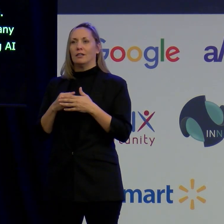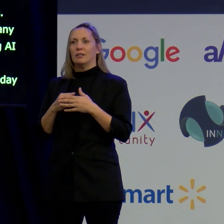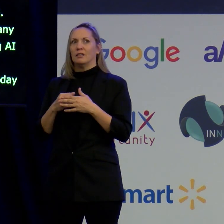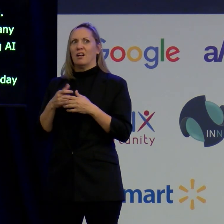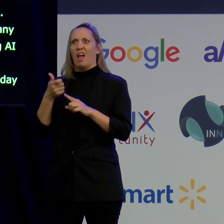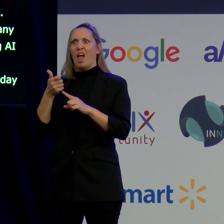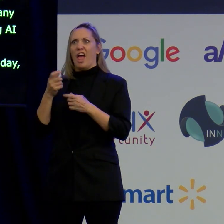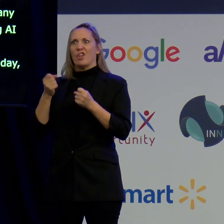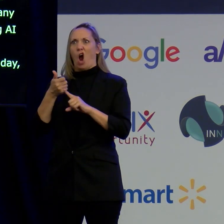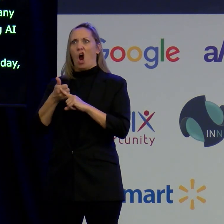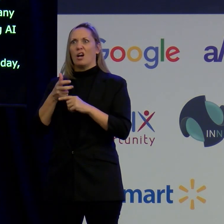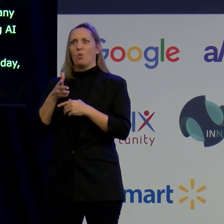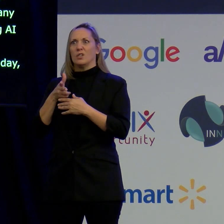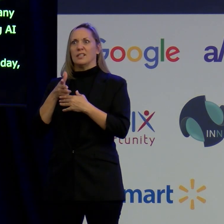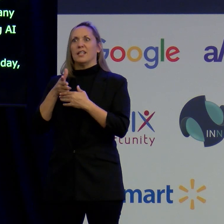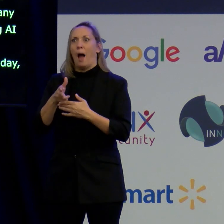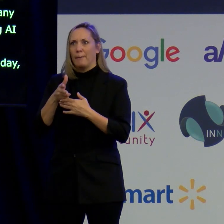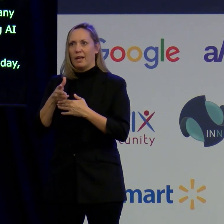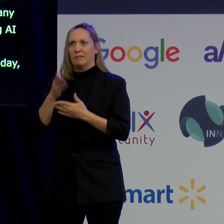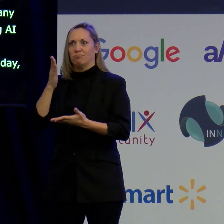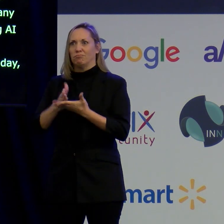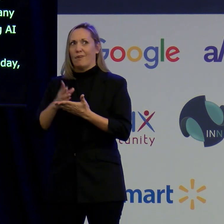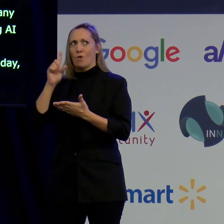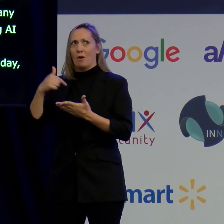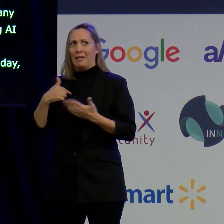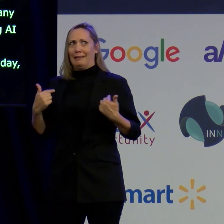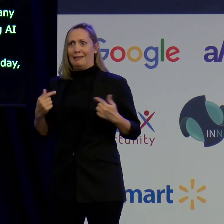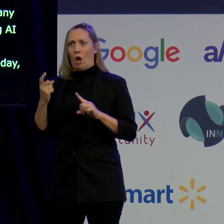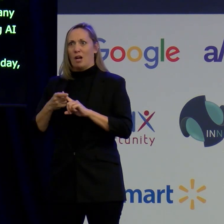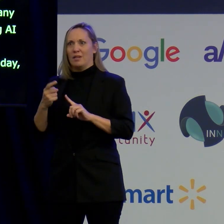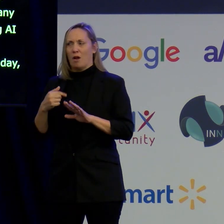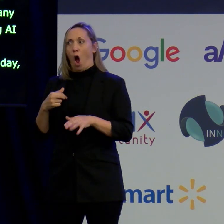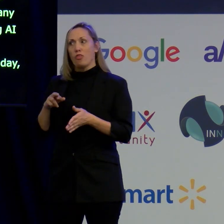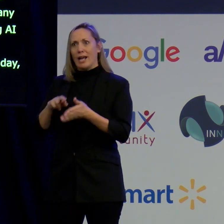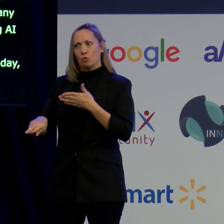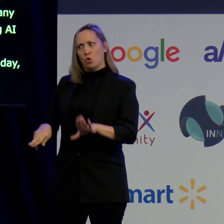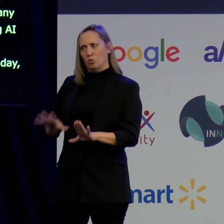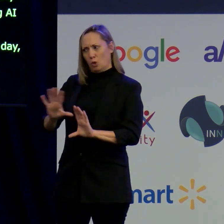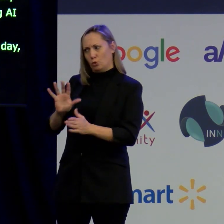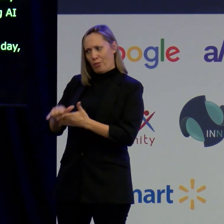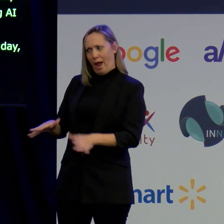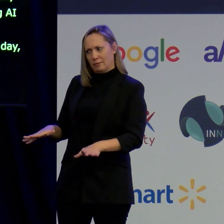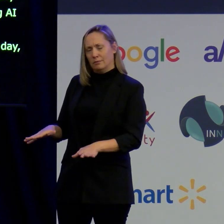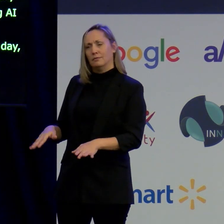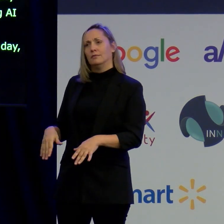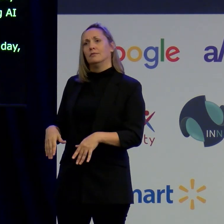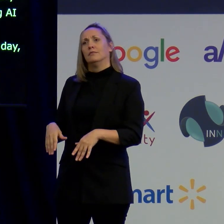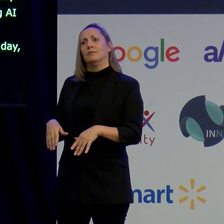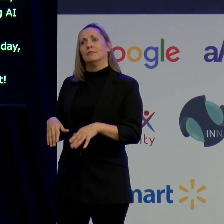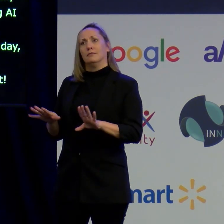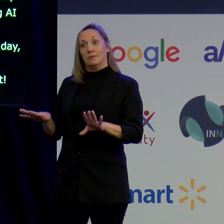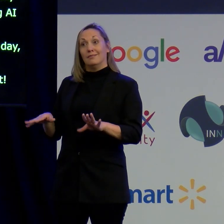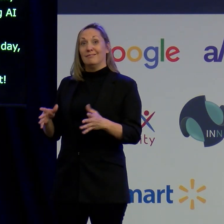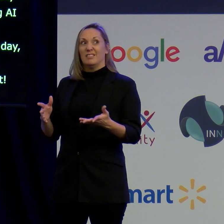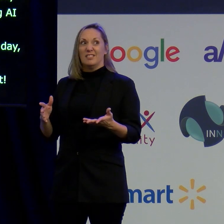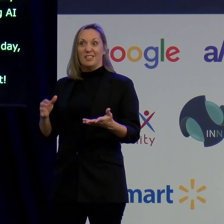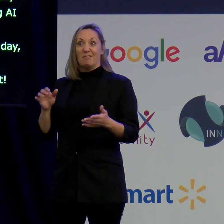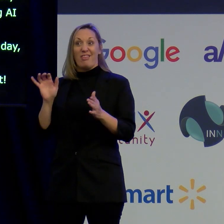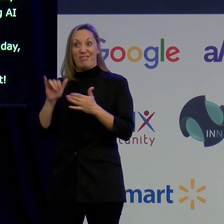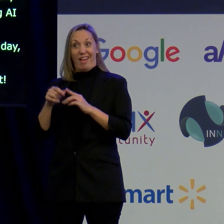stopping the car for me. That's rude, by the way. Don't do that. It's